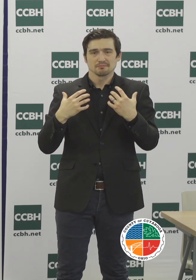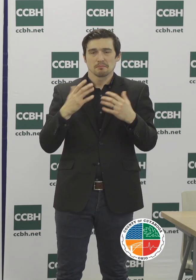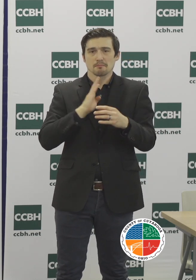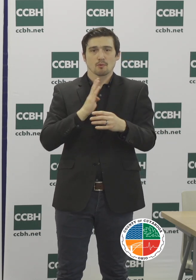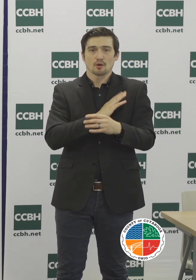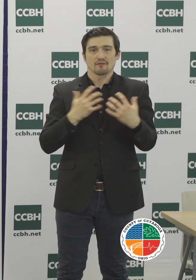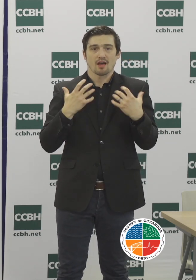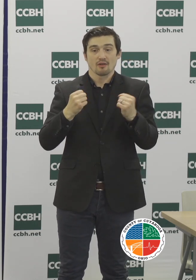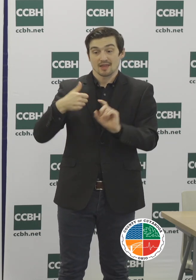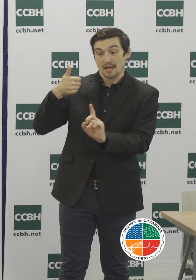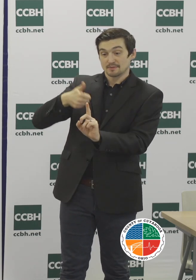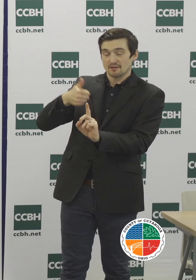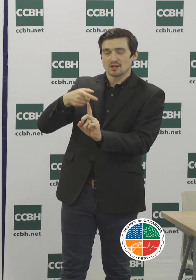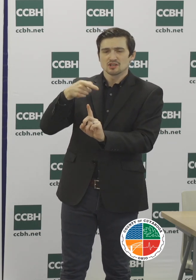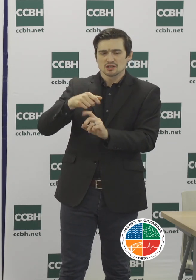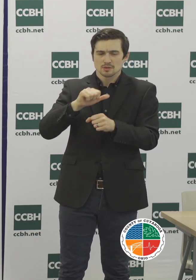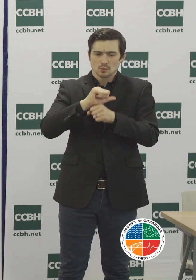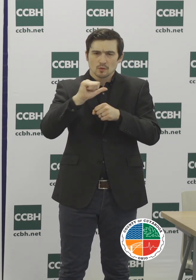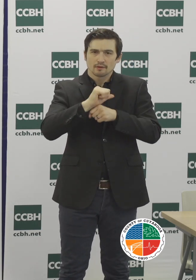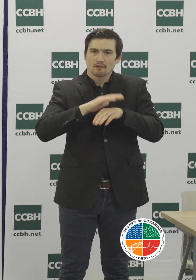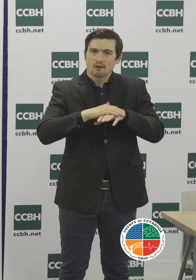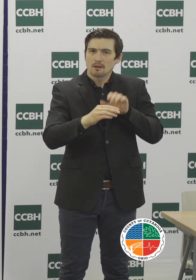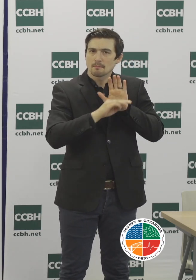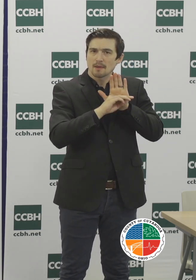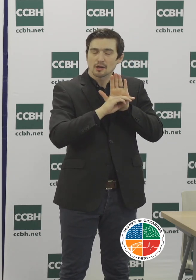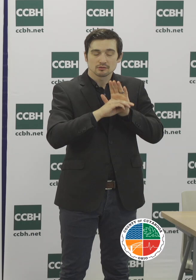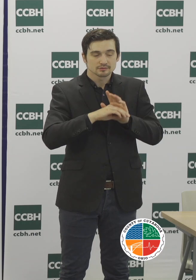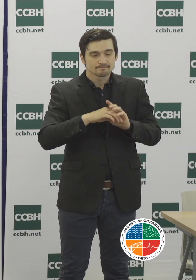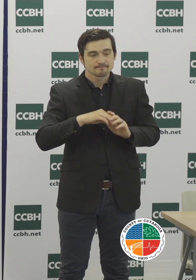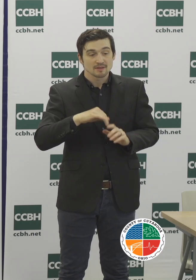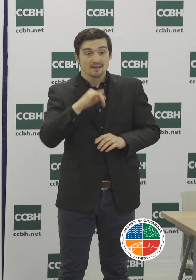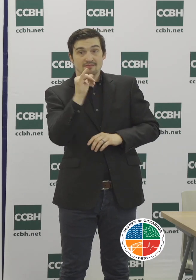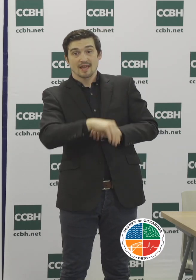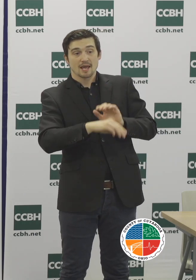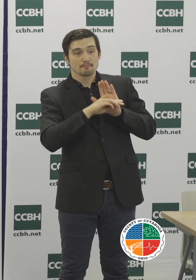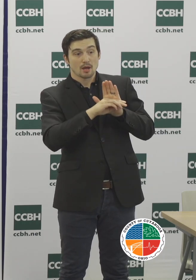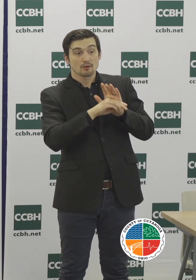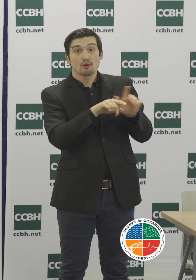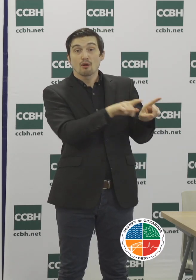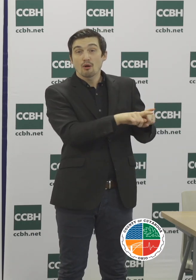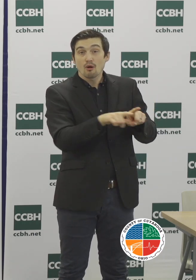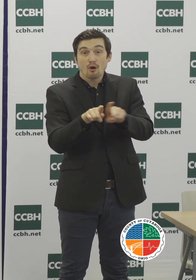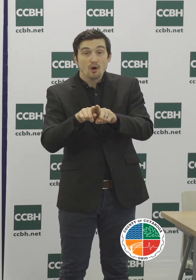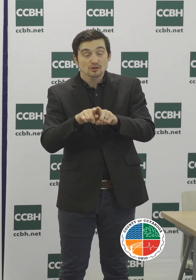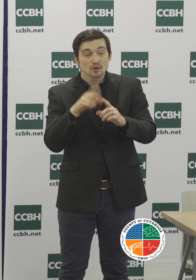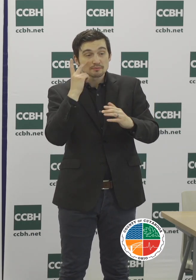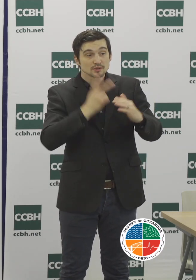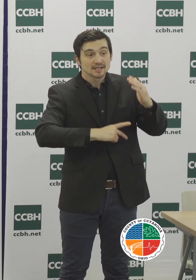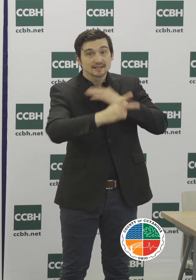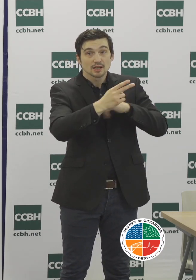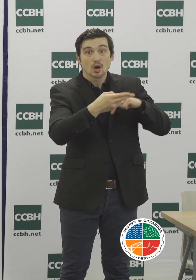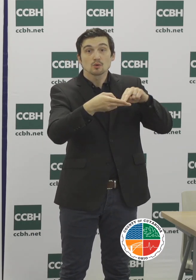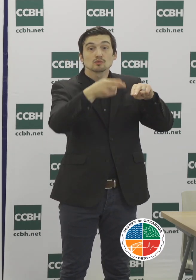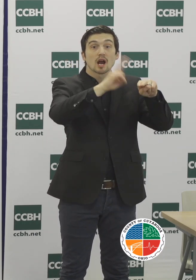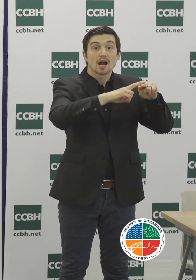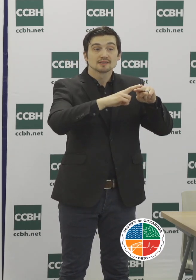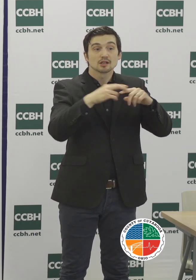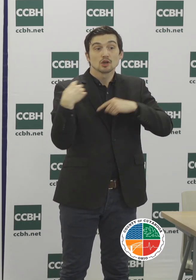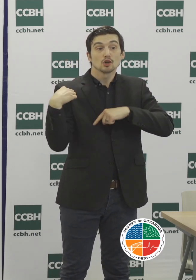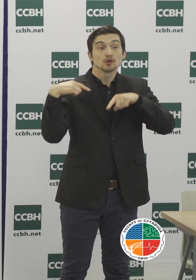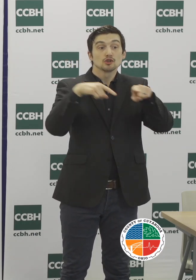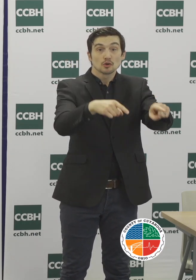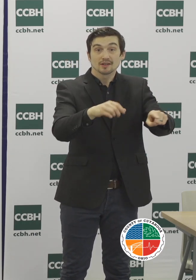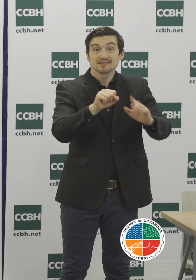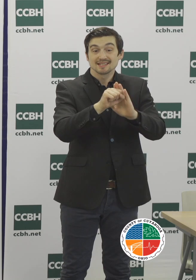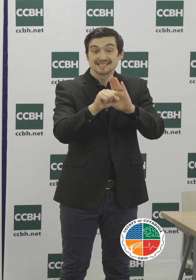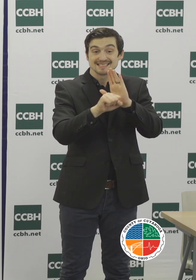on models for quite some time, and his model also is predicting a rise even as the state opens back up